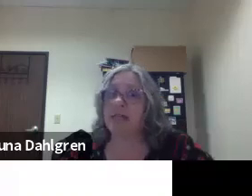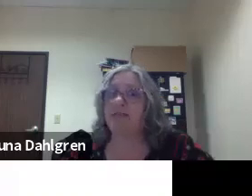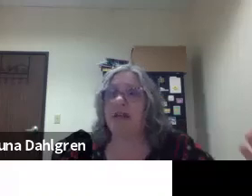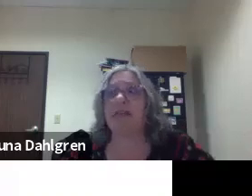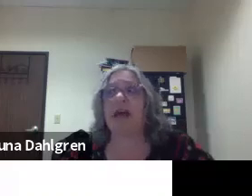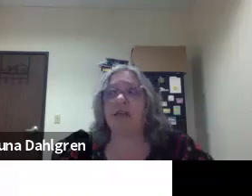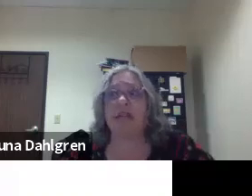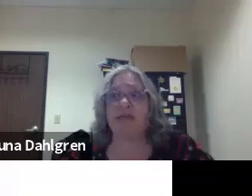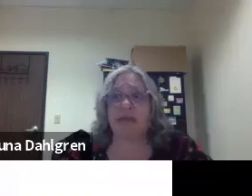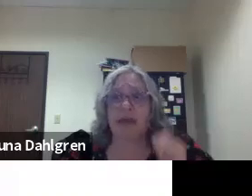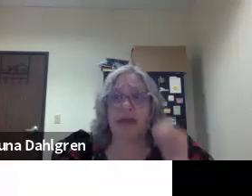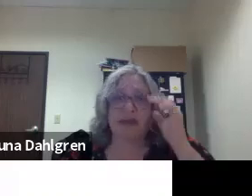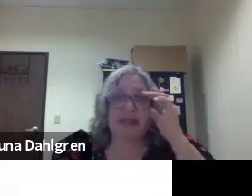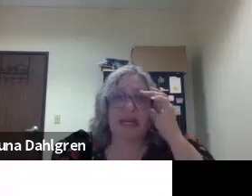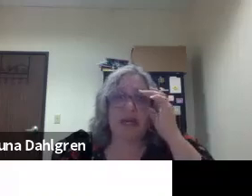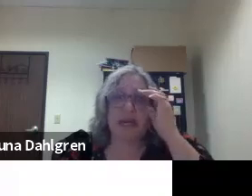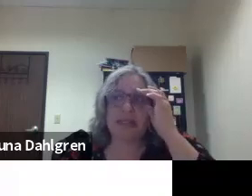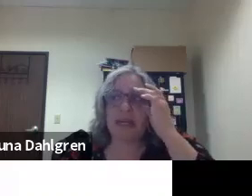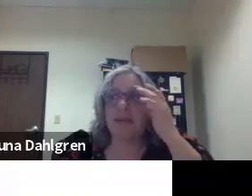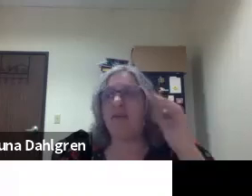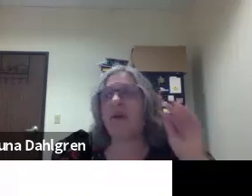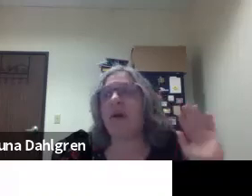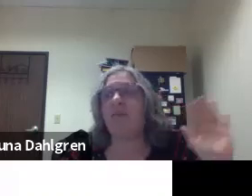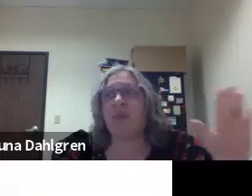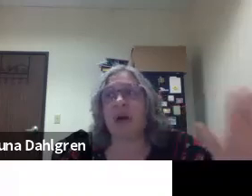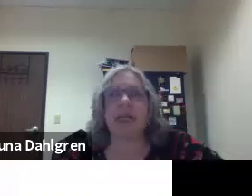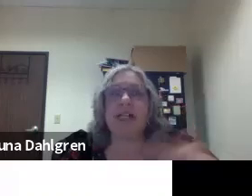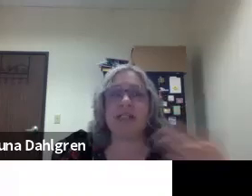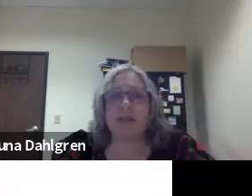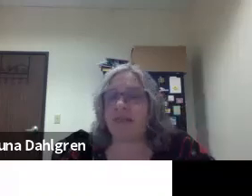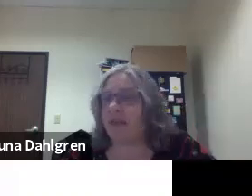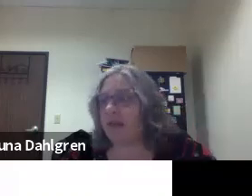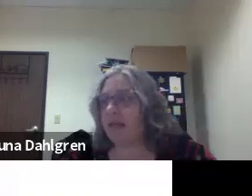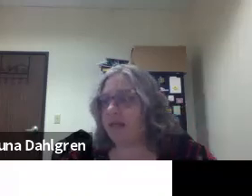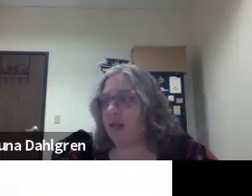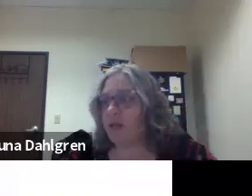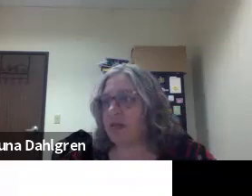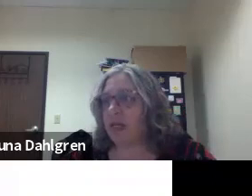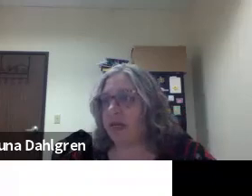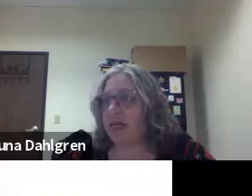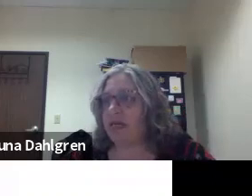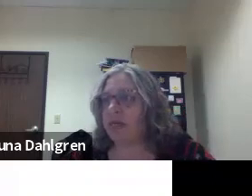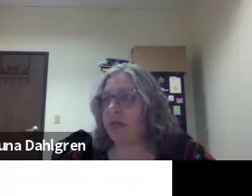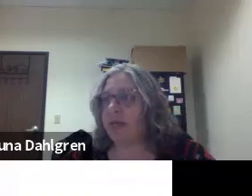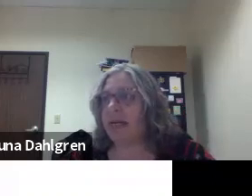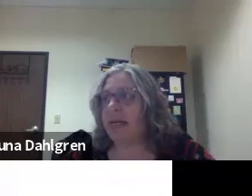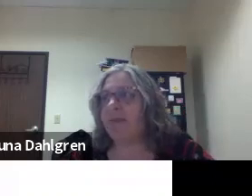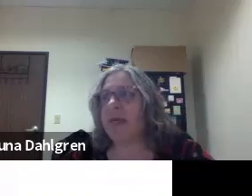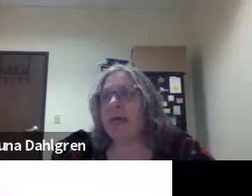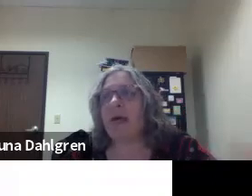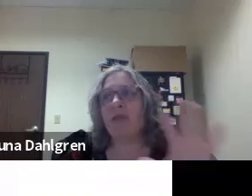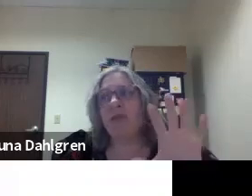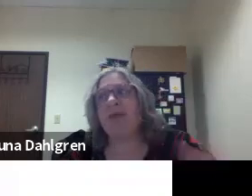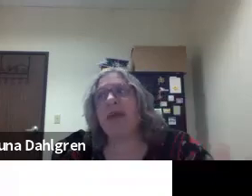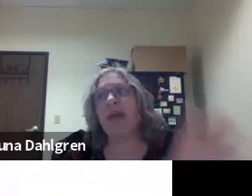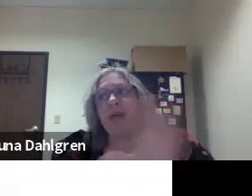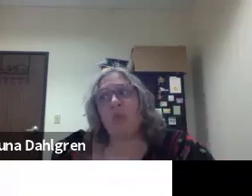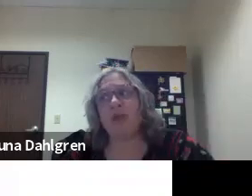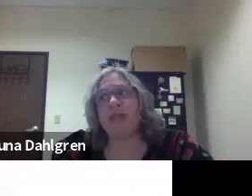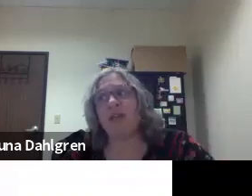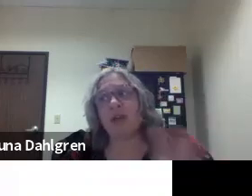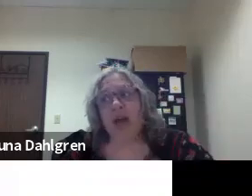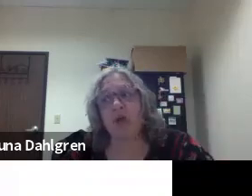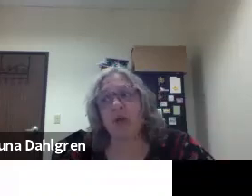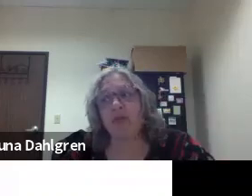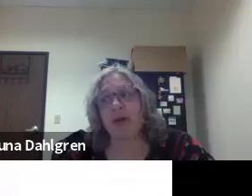can still affect other types of benefits that you receive, but not specifically Social Security disability. But then